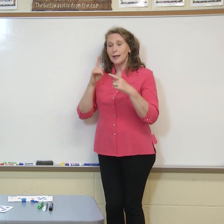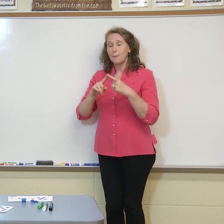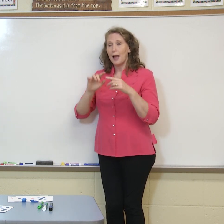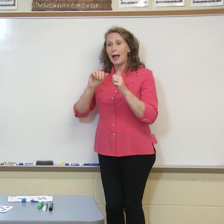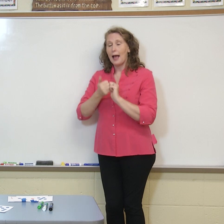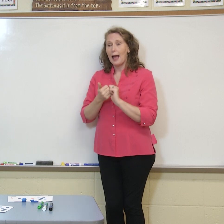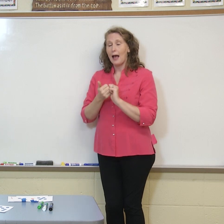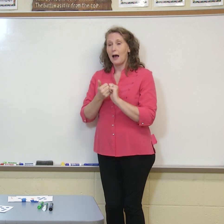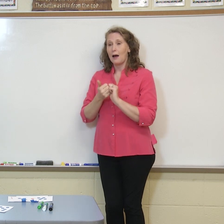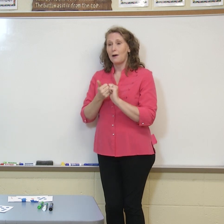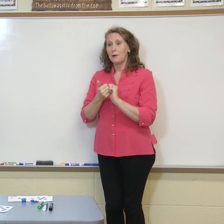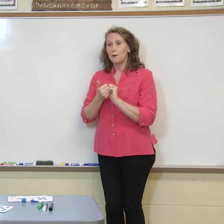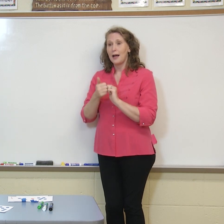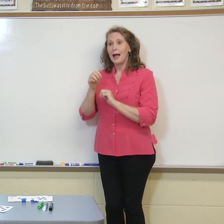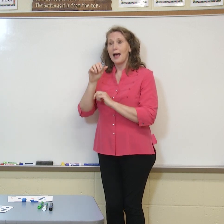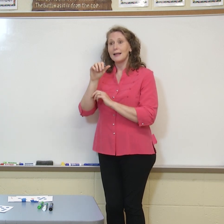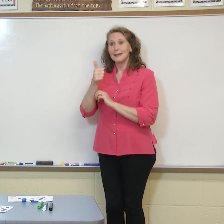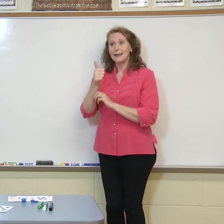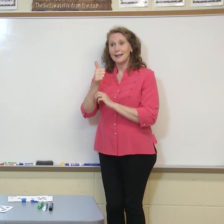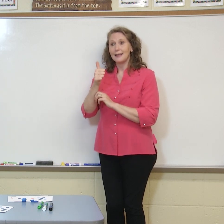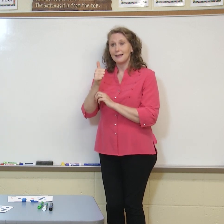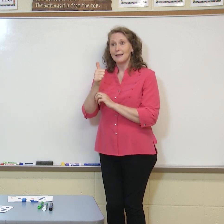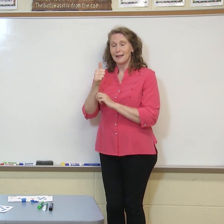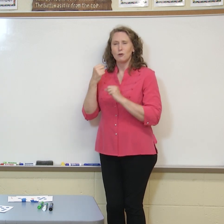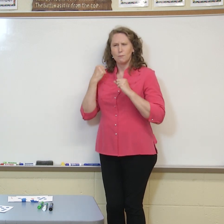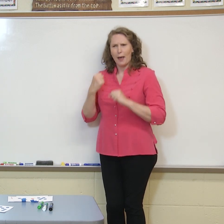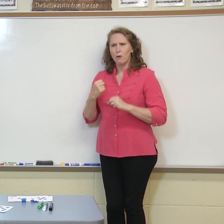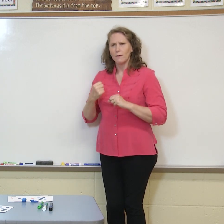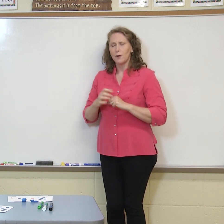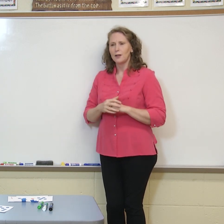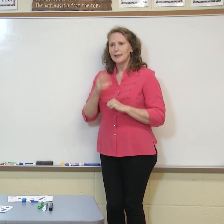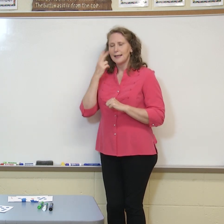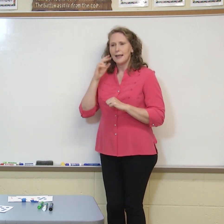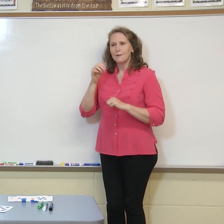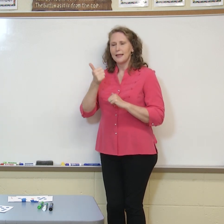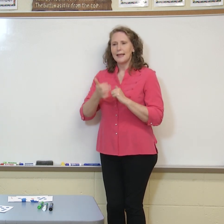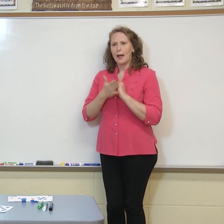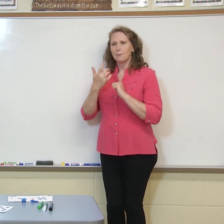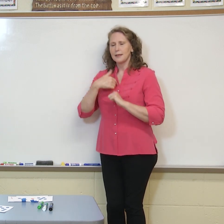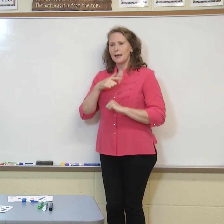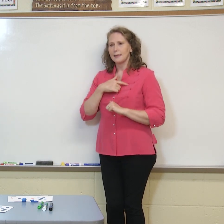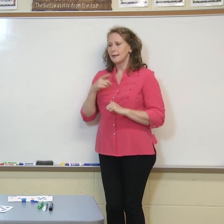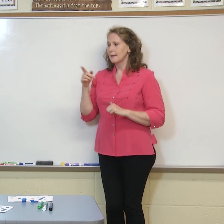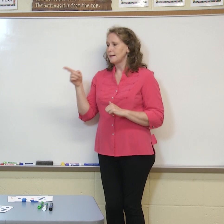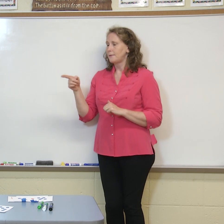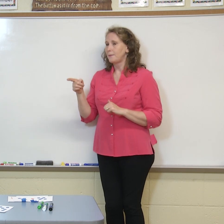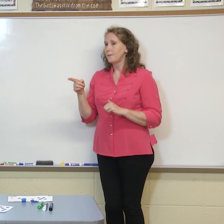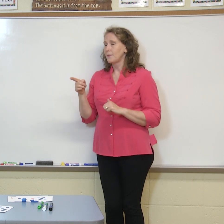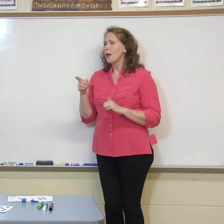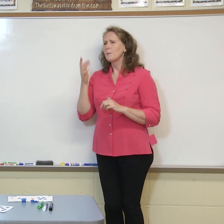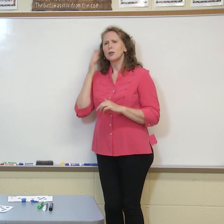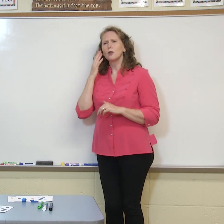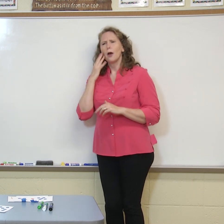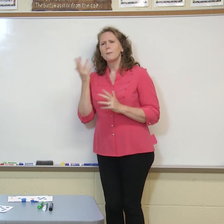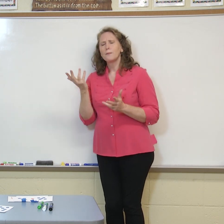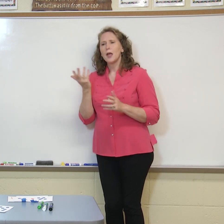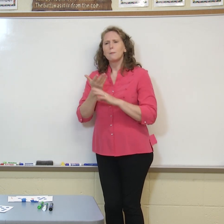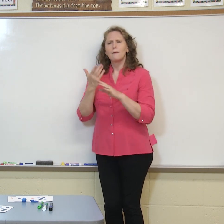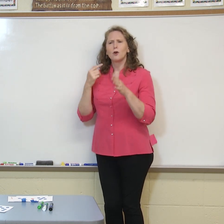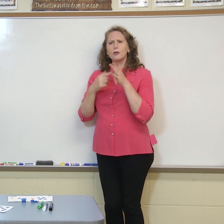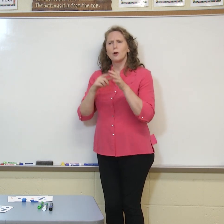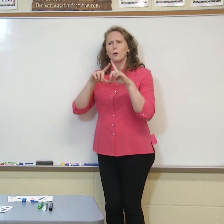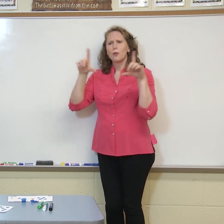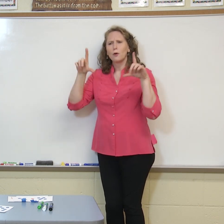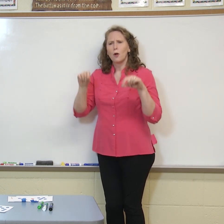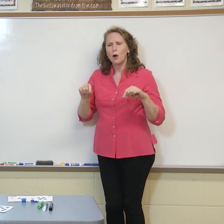how powerful a 10 can be. Let's see if 10 helps us on this card too. But you know, before I show it to